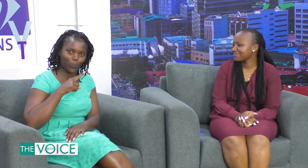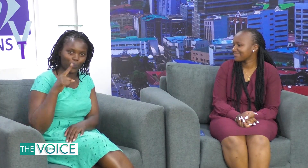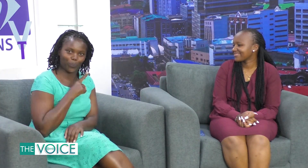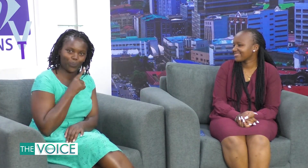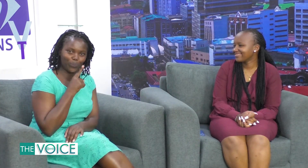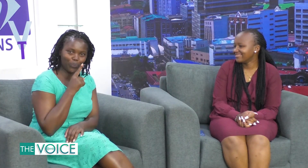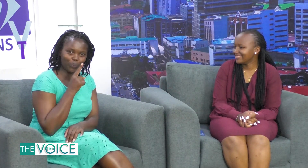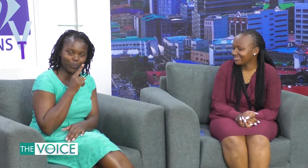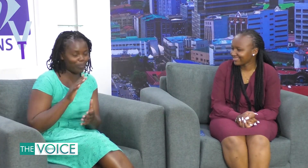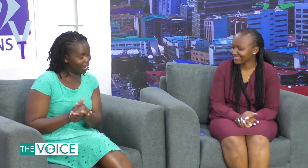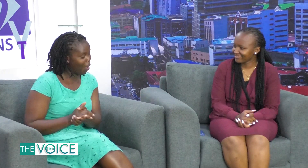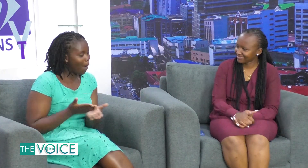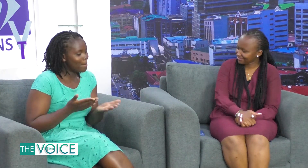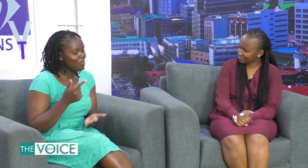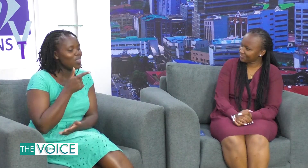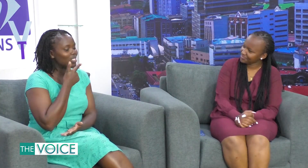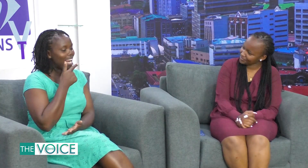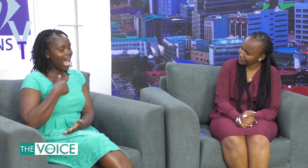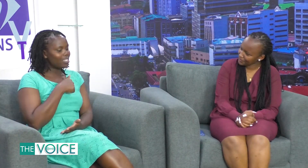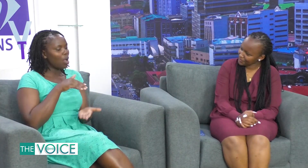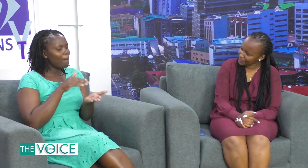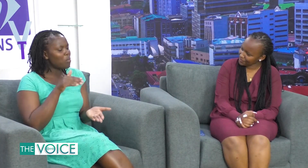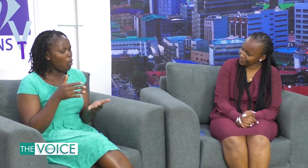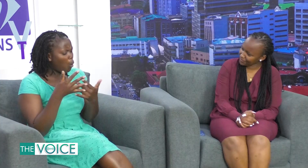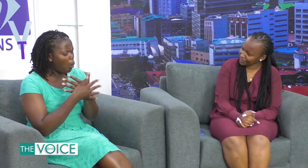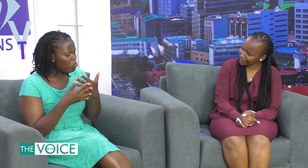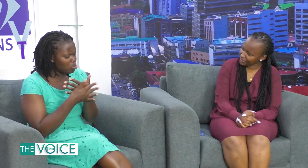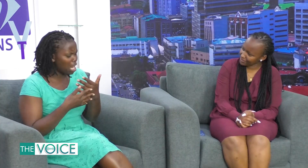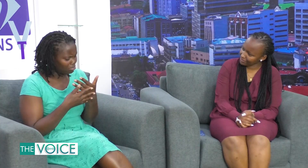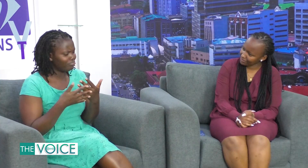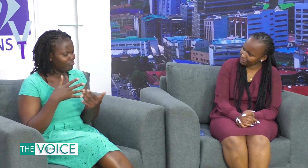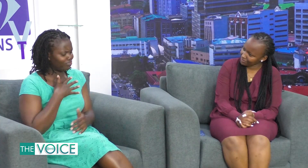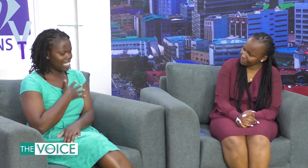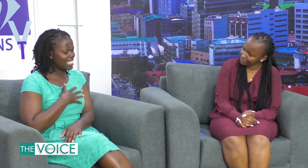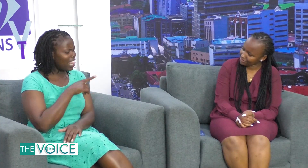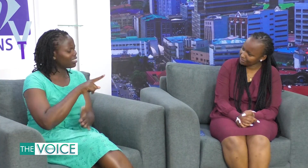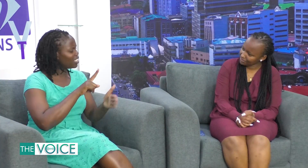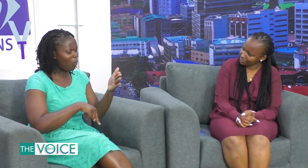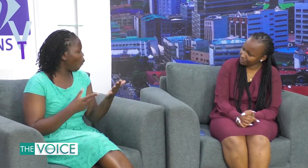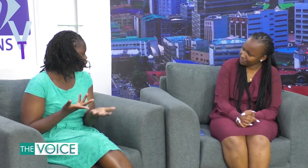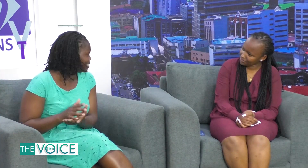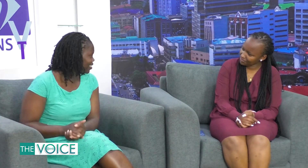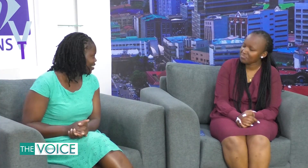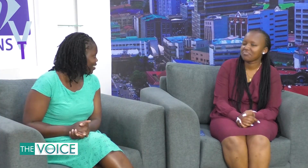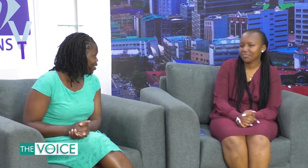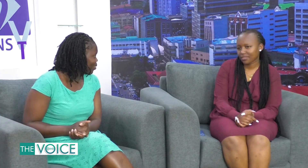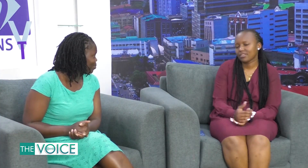just be afraid of that girl. It's just a unique one. Maybe will you tell us more about computer science? What does